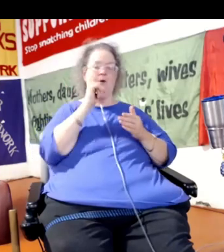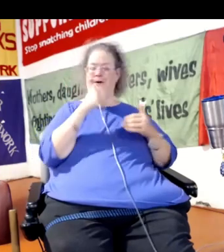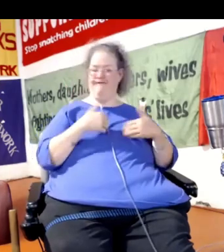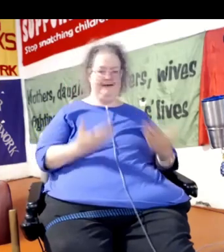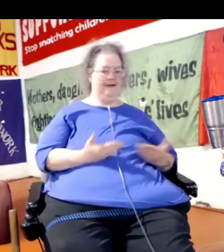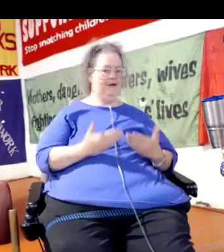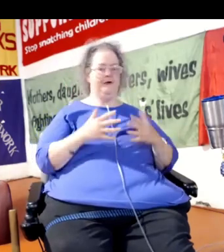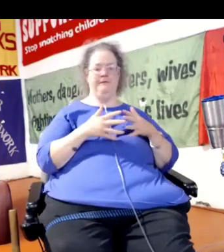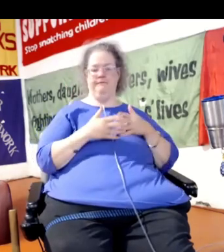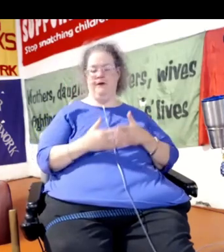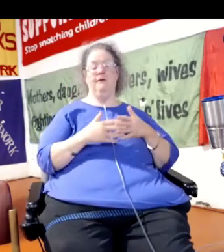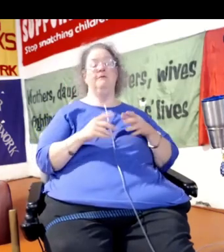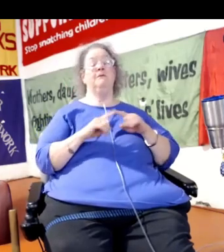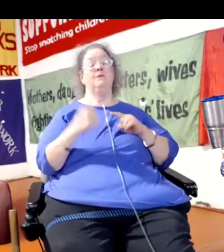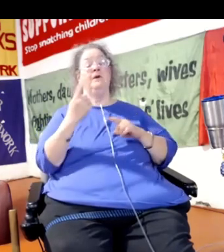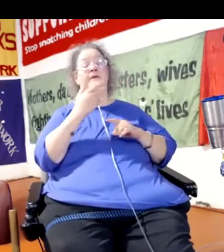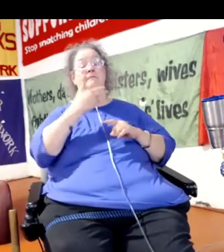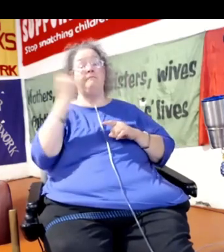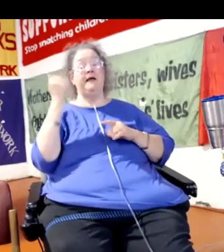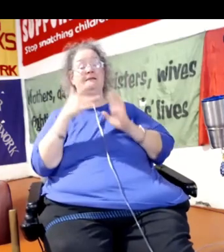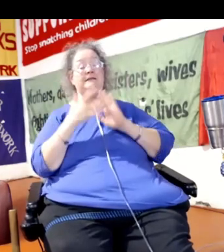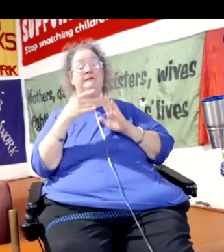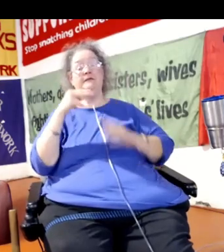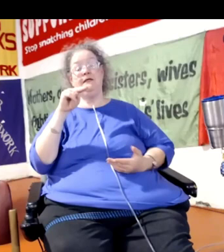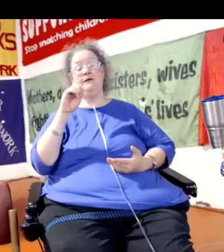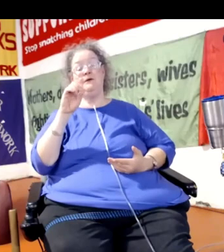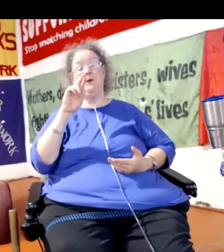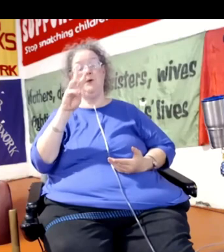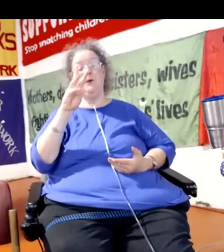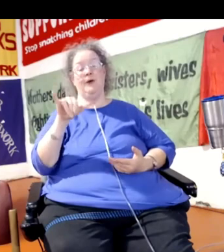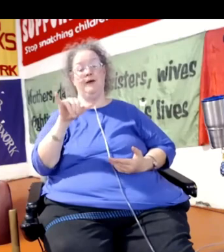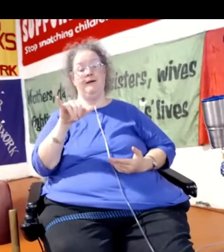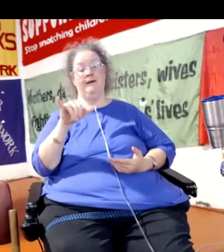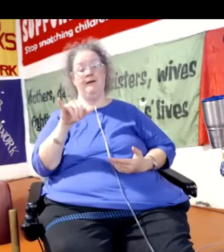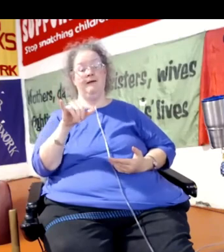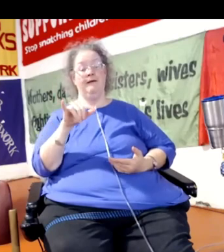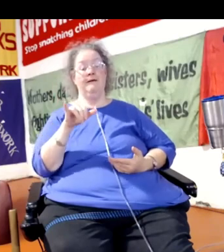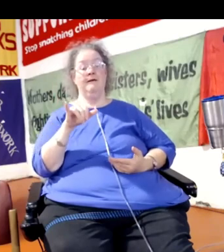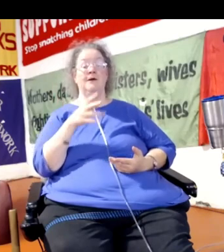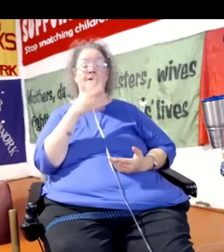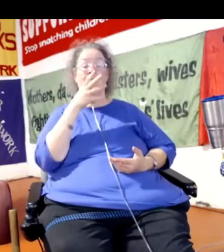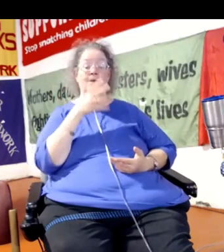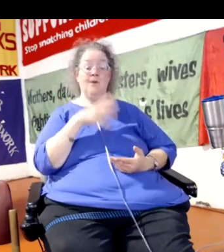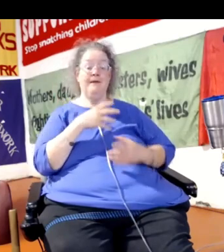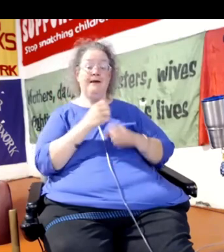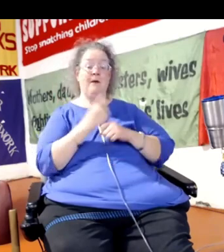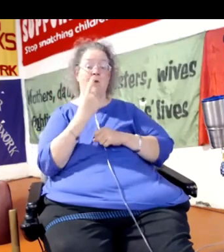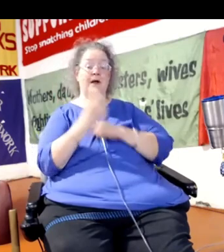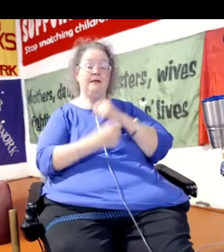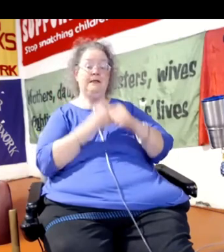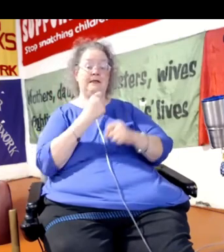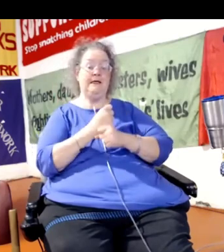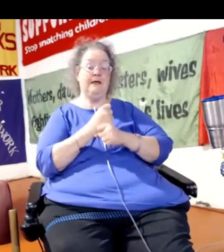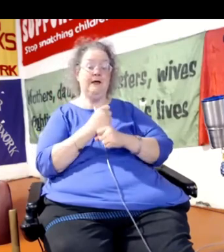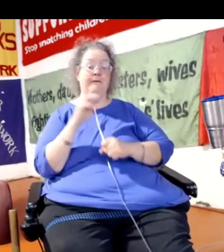I think one of the best examples is in Norway, which was referred to, where women get 1 year maternity leave